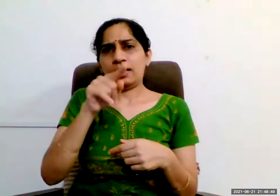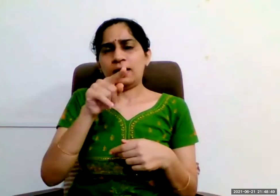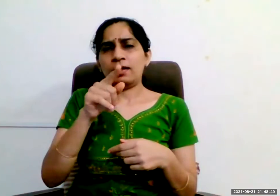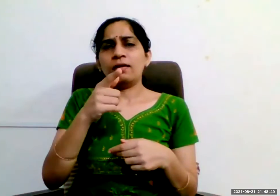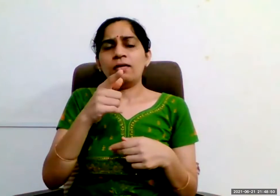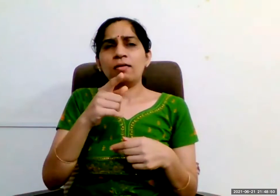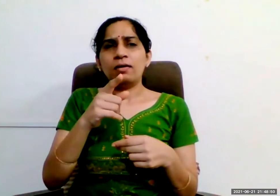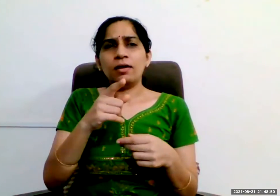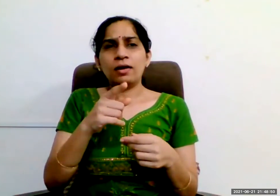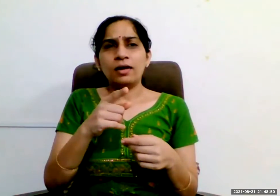Nita, you know how to spell